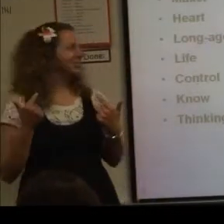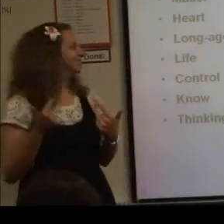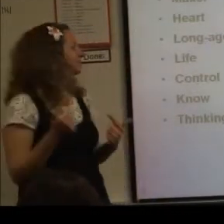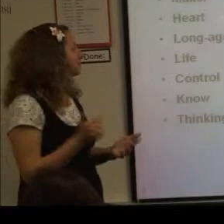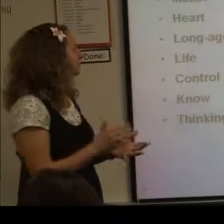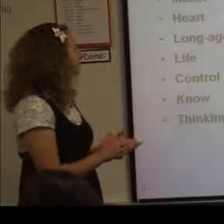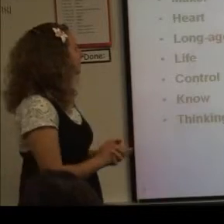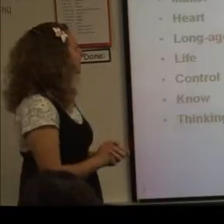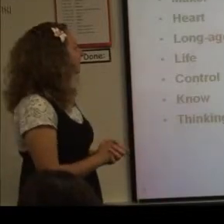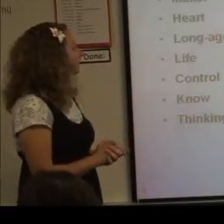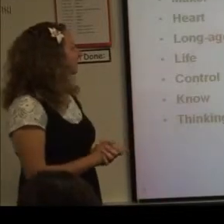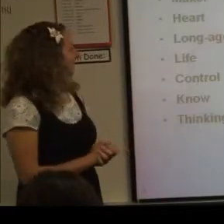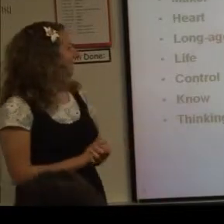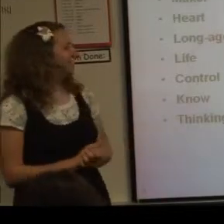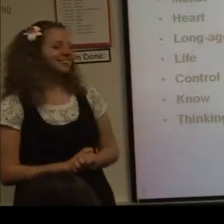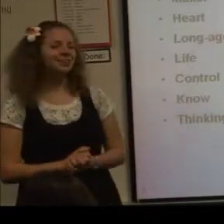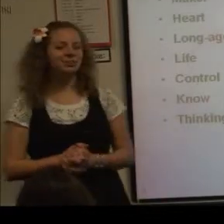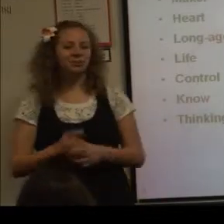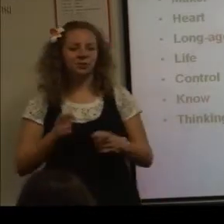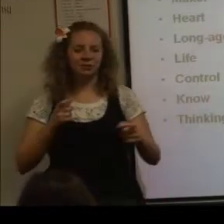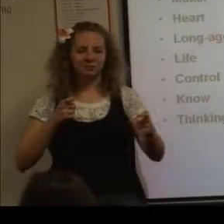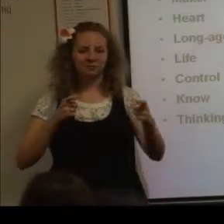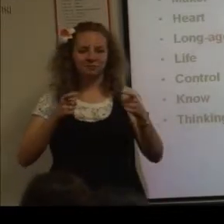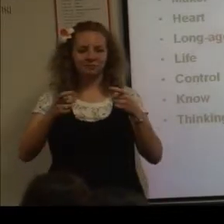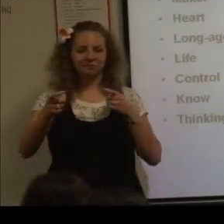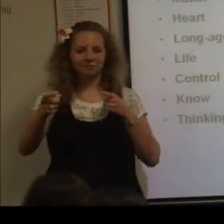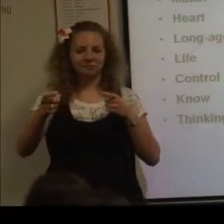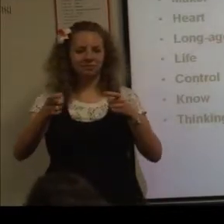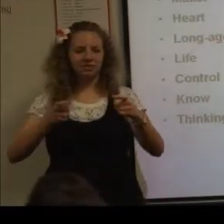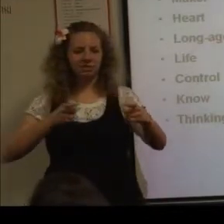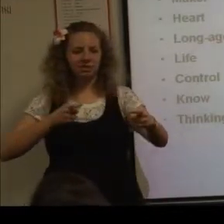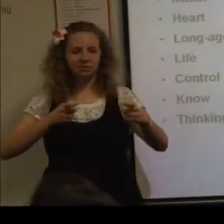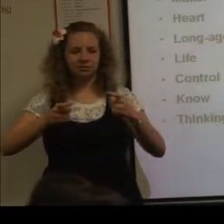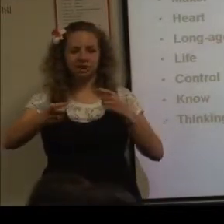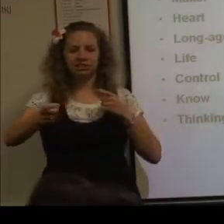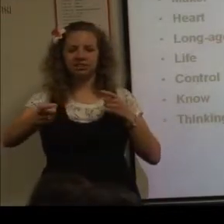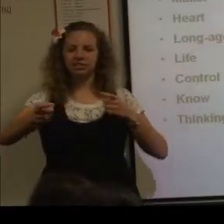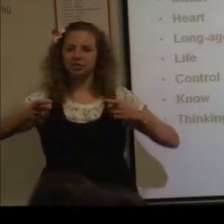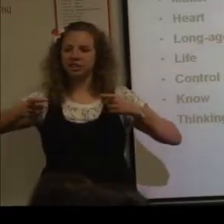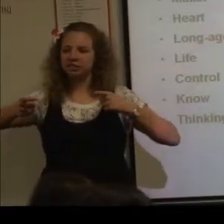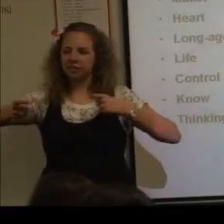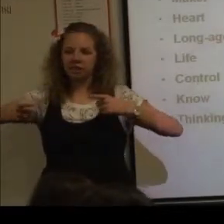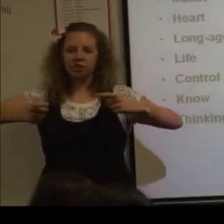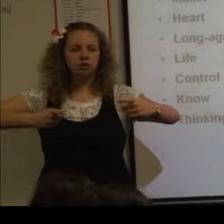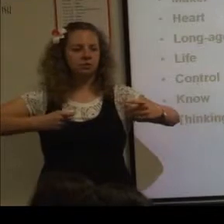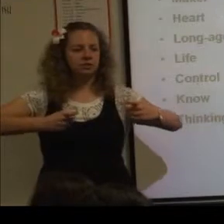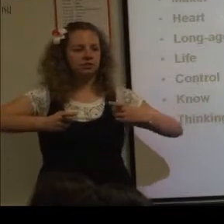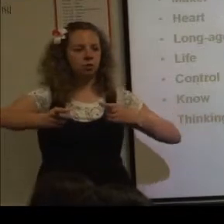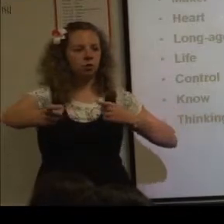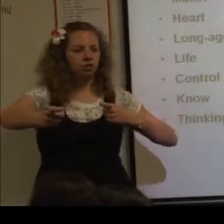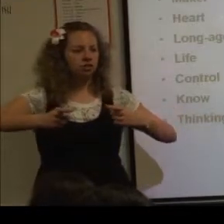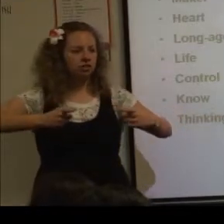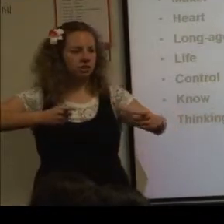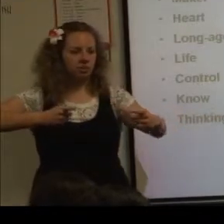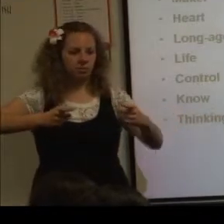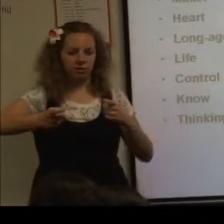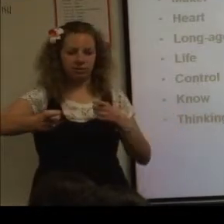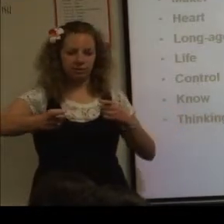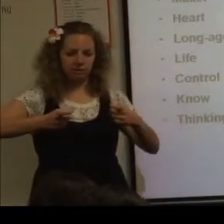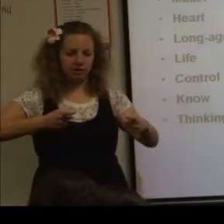which are acceptable. Okay? Control. So it's like your X's, if you think of like the reins of a horse, and you're pulling it this